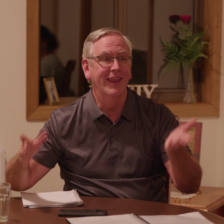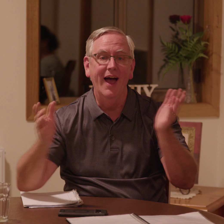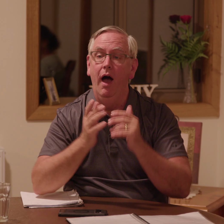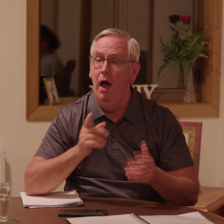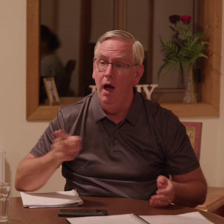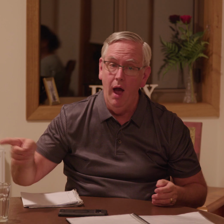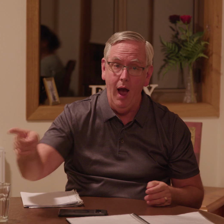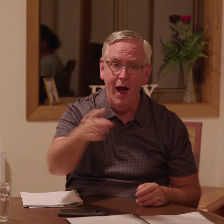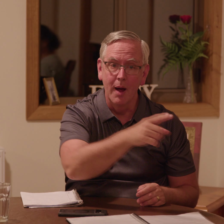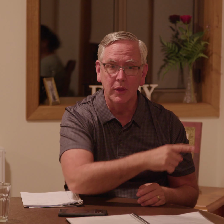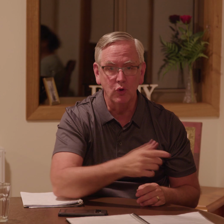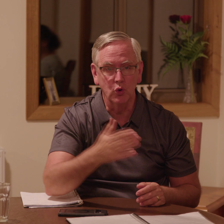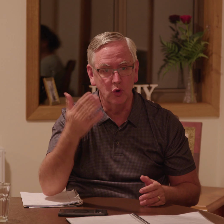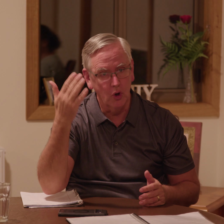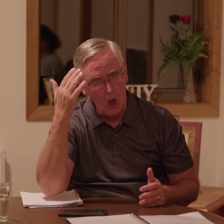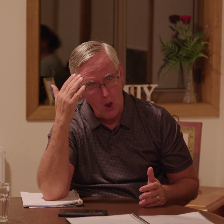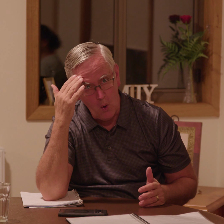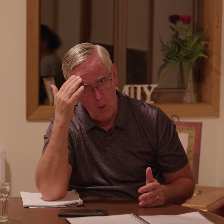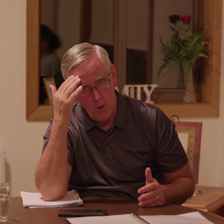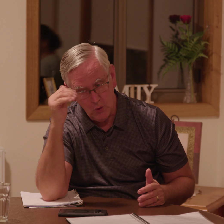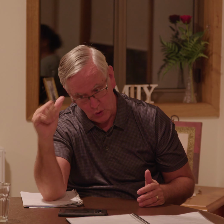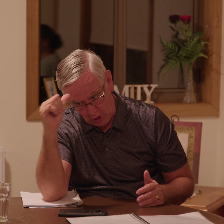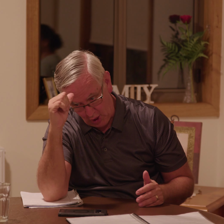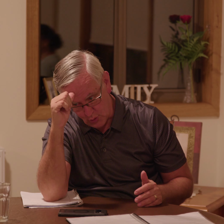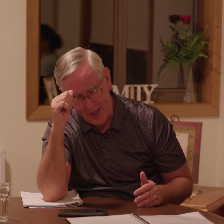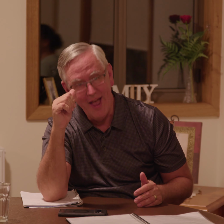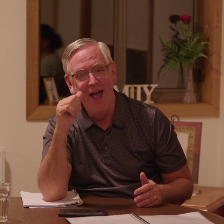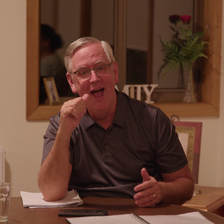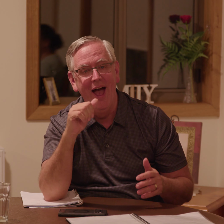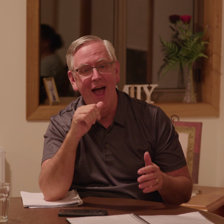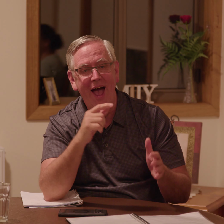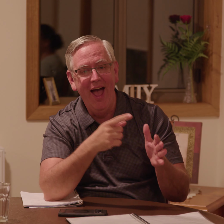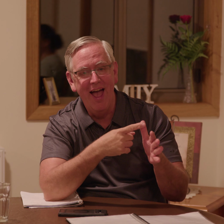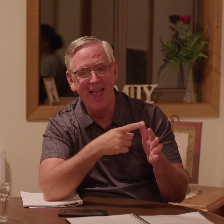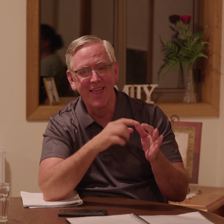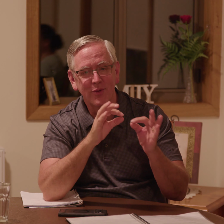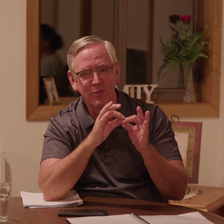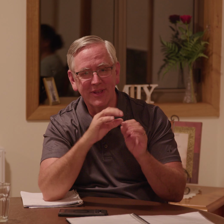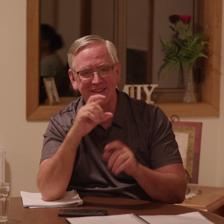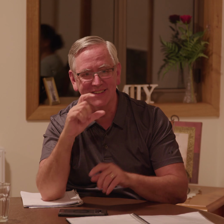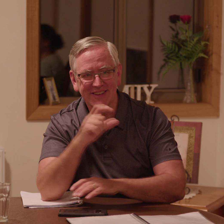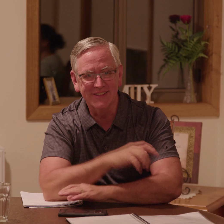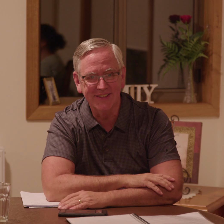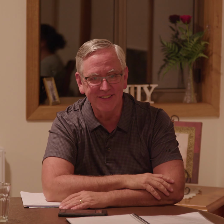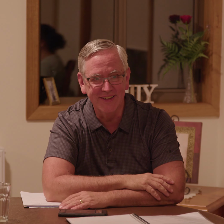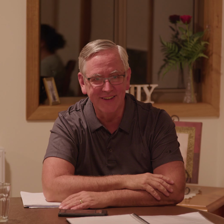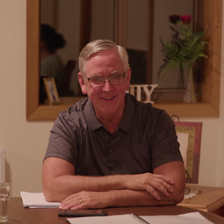Now, anything. How many of you know And B, C. the ABCs